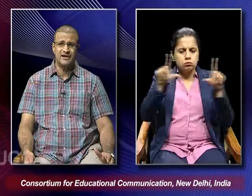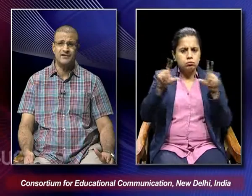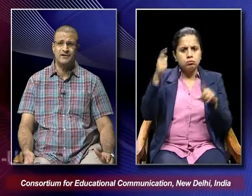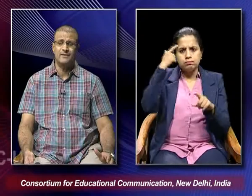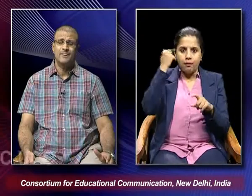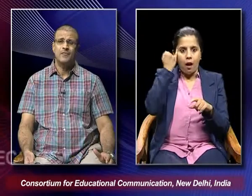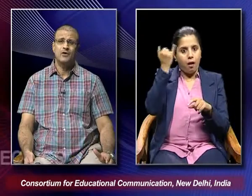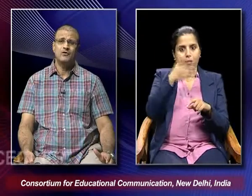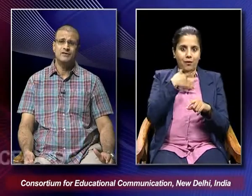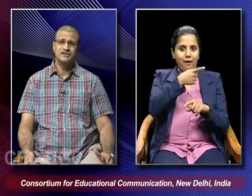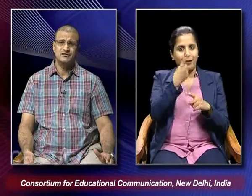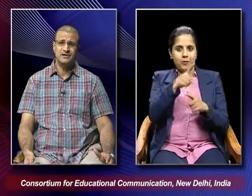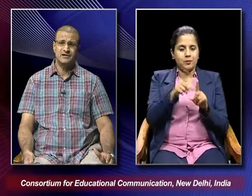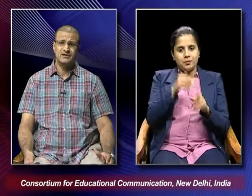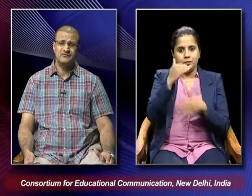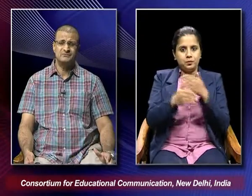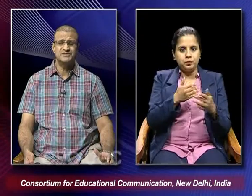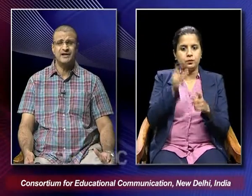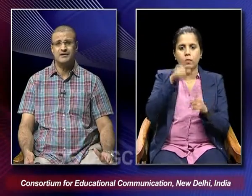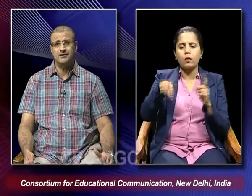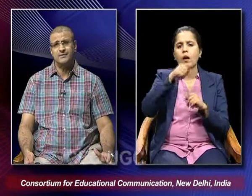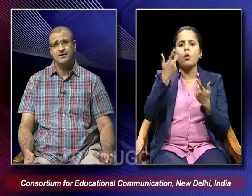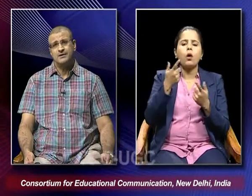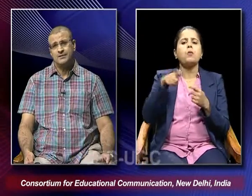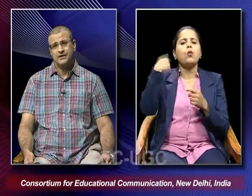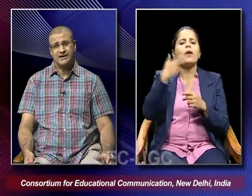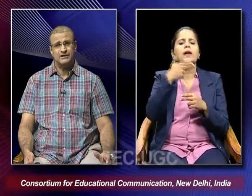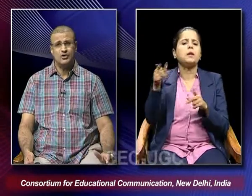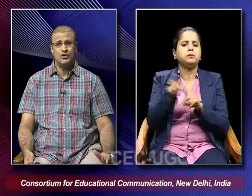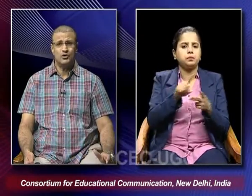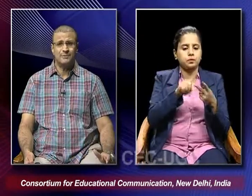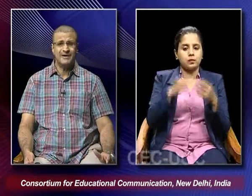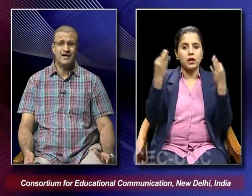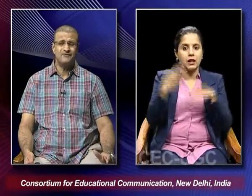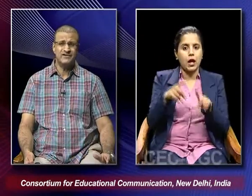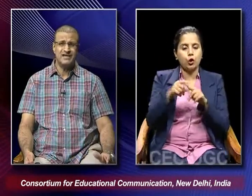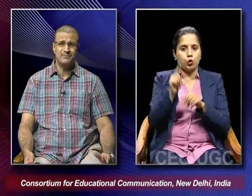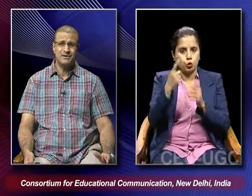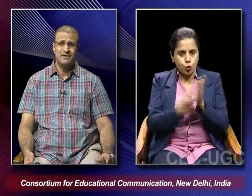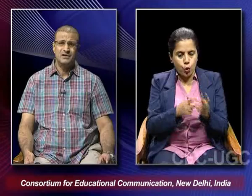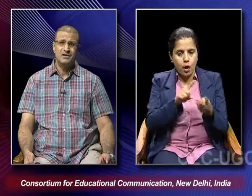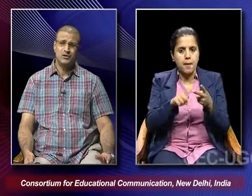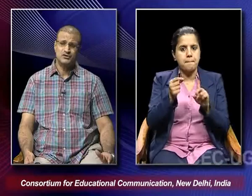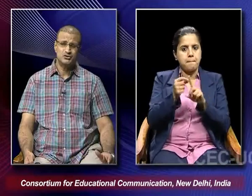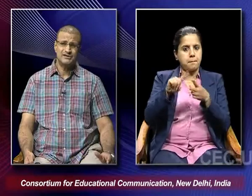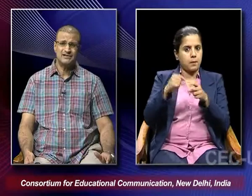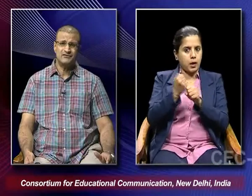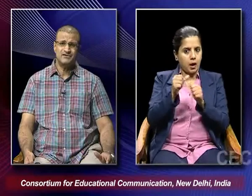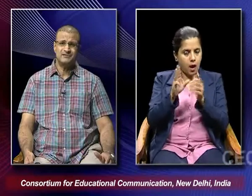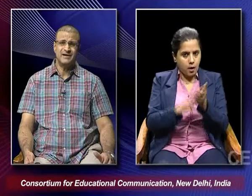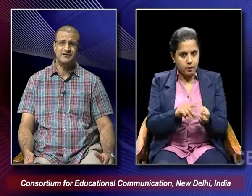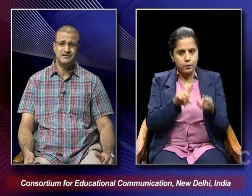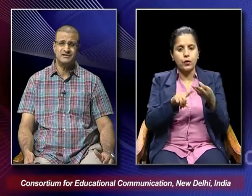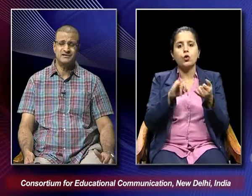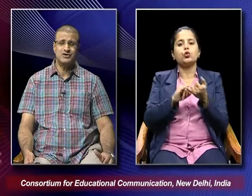of an idea of nation building. Films like Naya Daur or Paigam, for example, or Sujata for